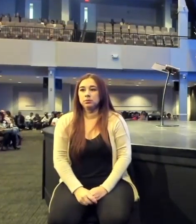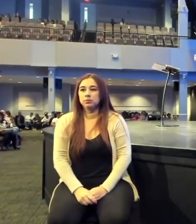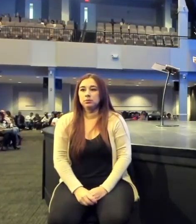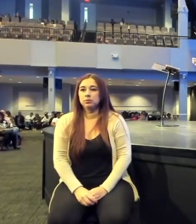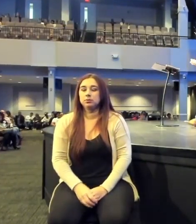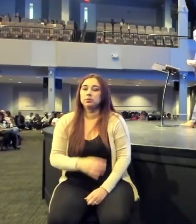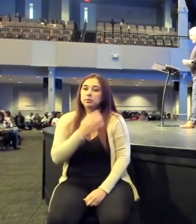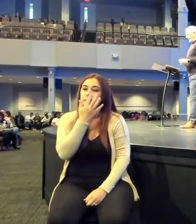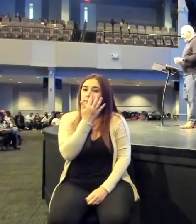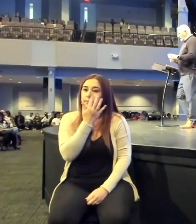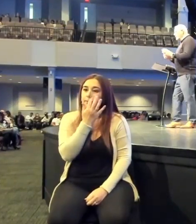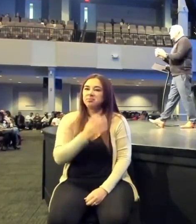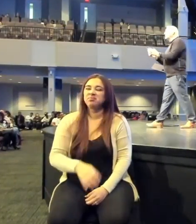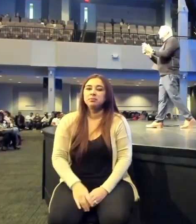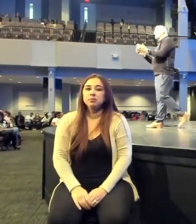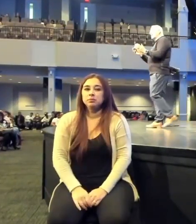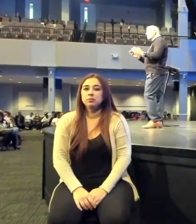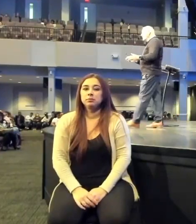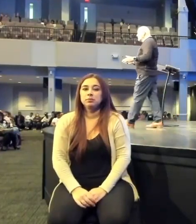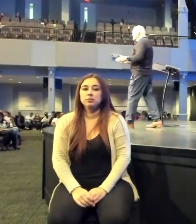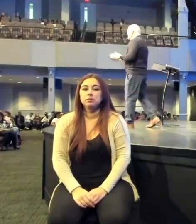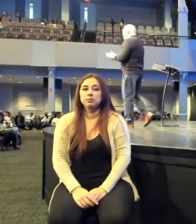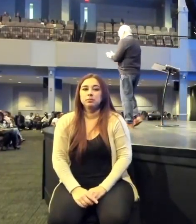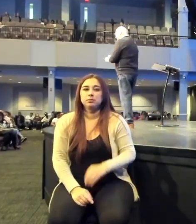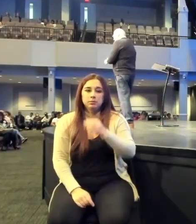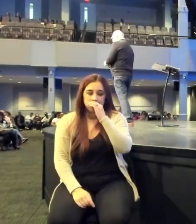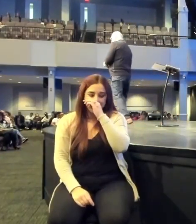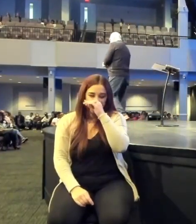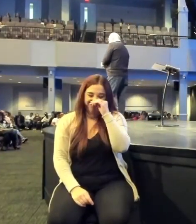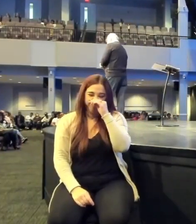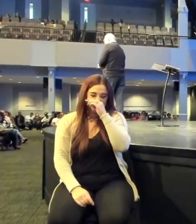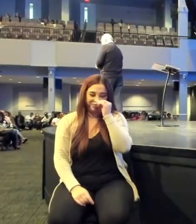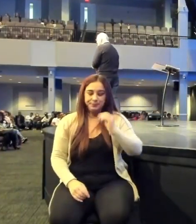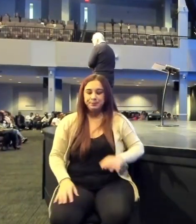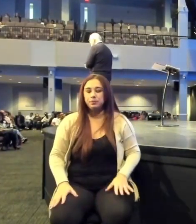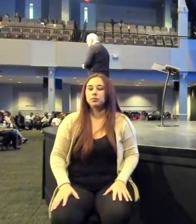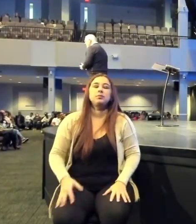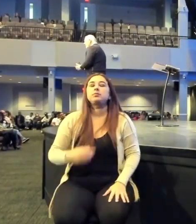This is where it moves beyond you to other people.